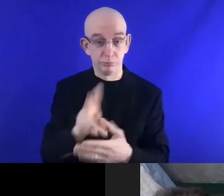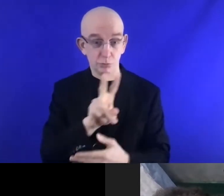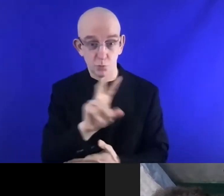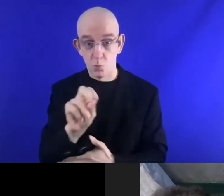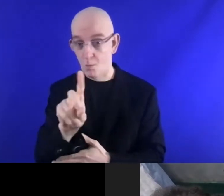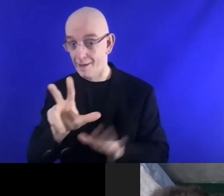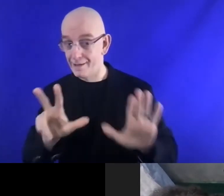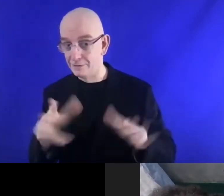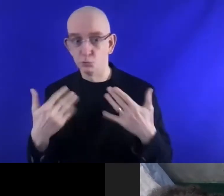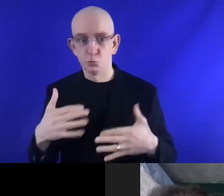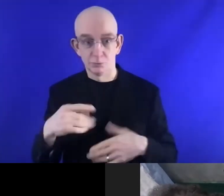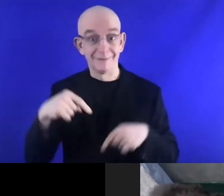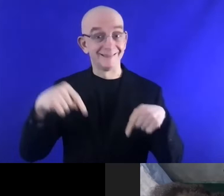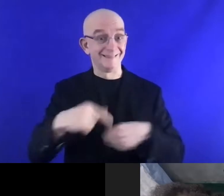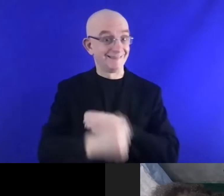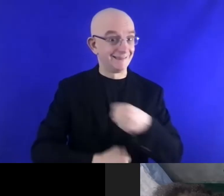us